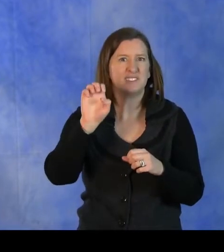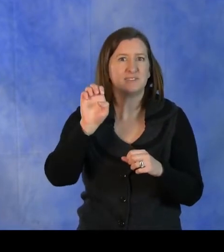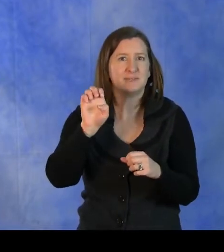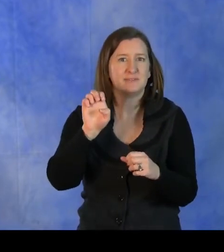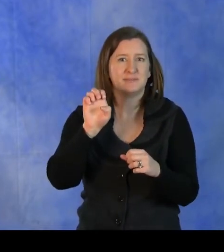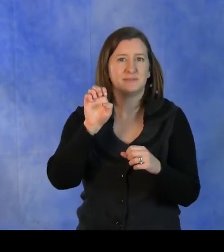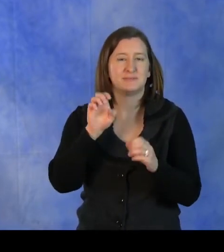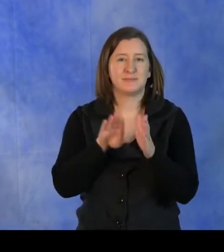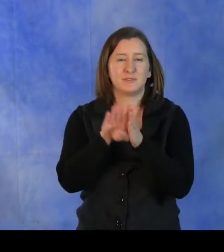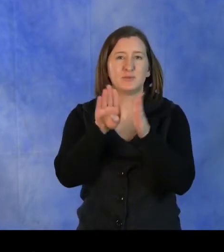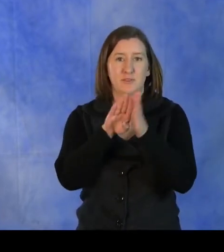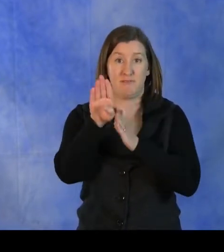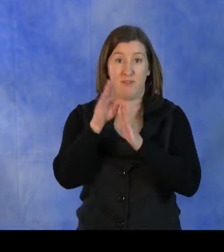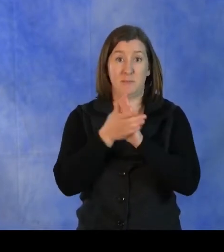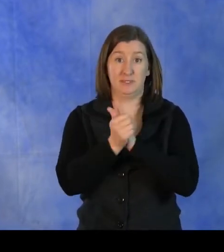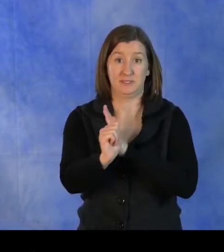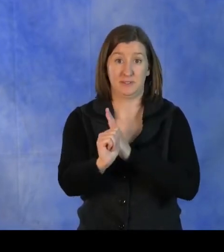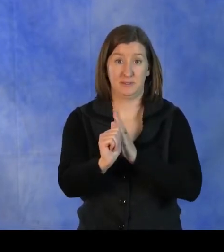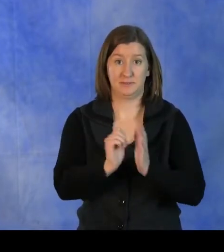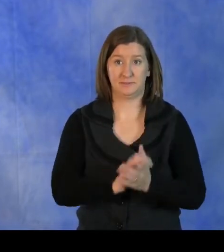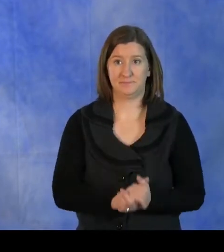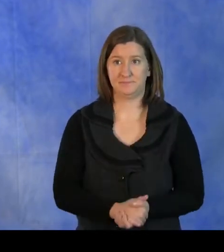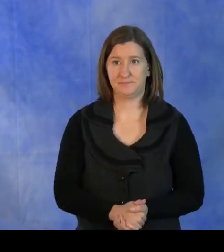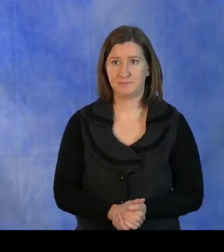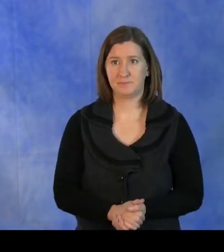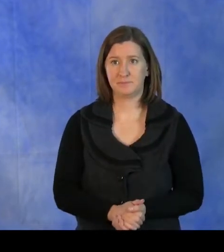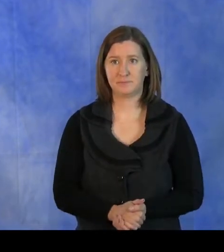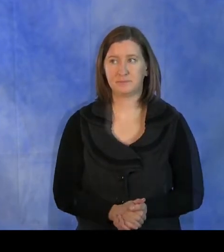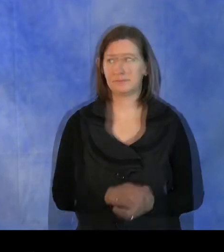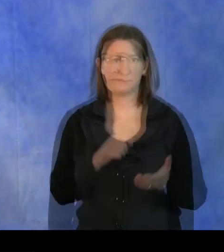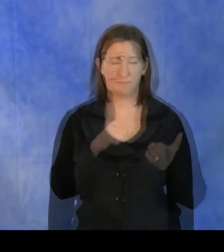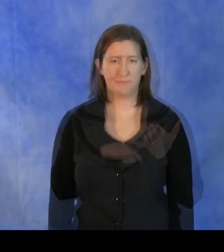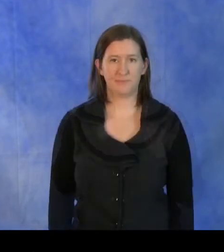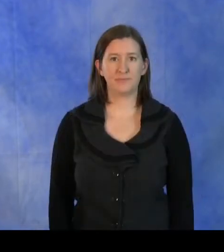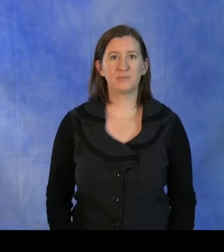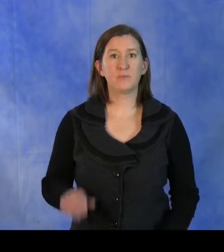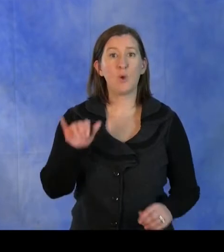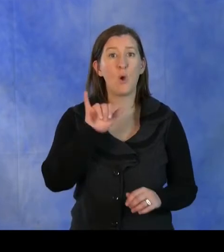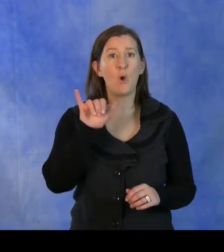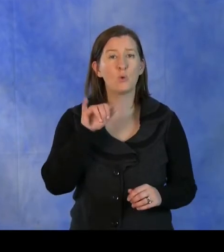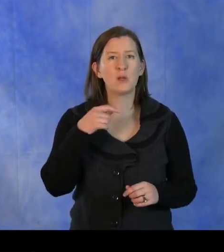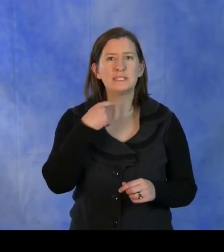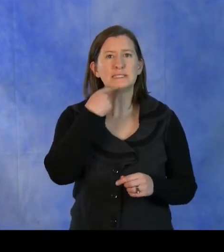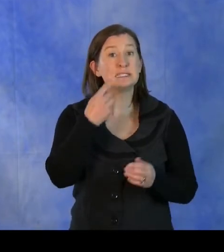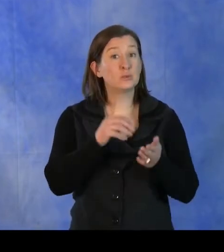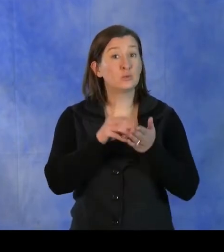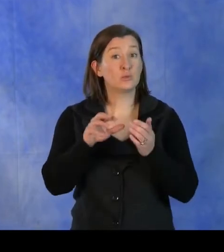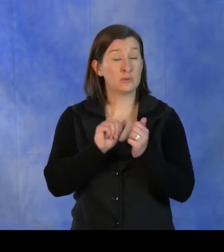and stretch those muscles to develop those skills.